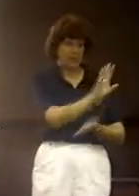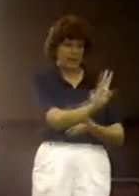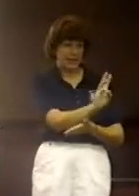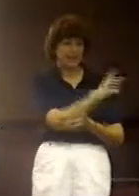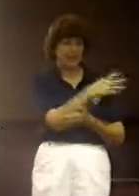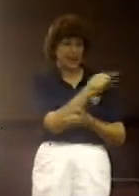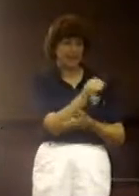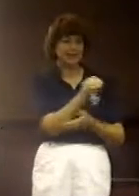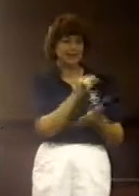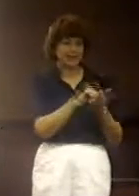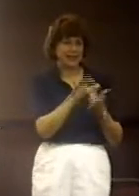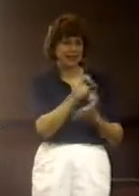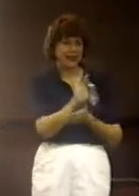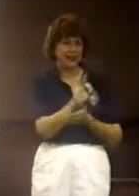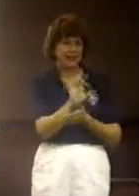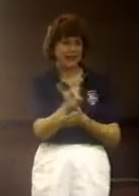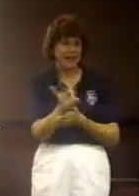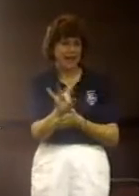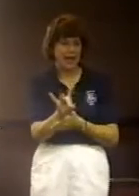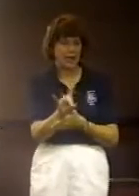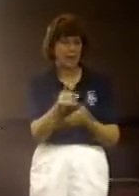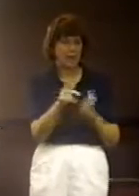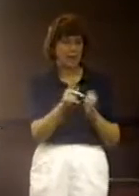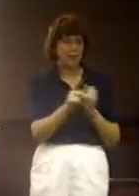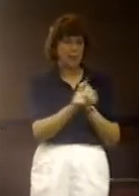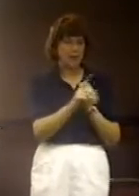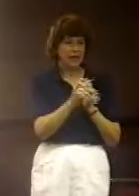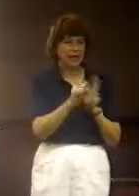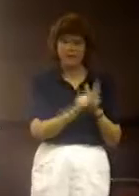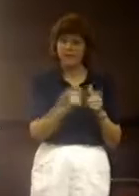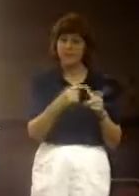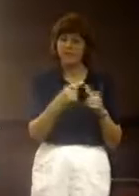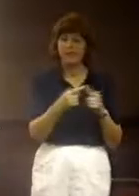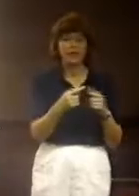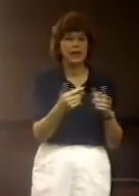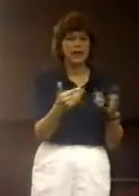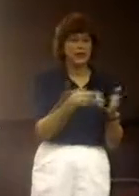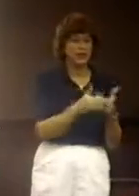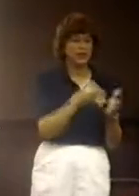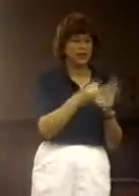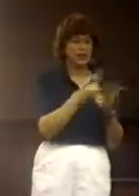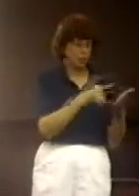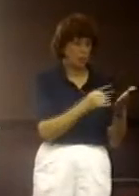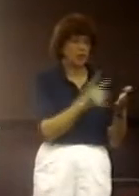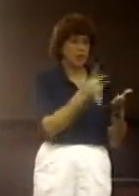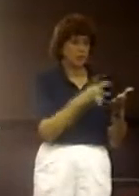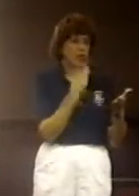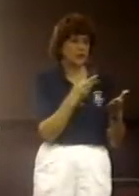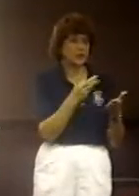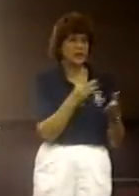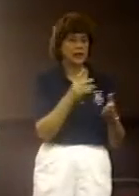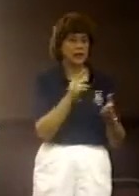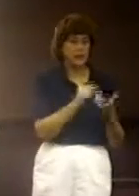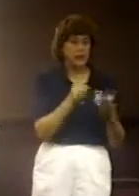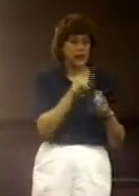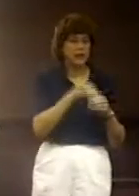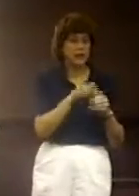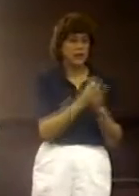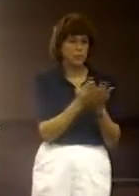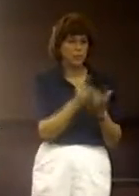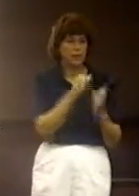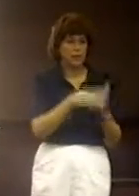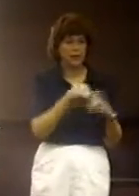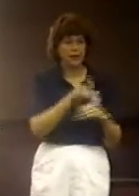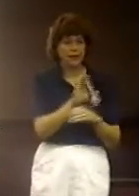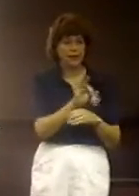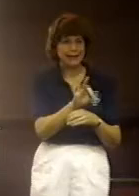this 1988 publication, and then again, just the reading part was written up in a book chapter in